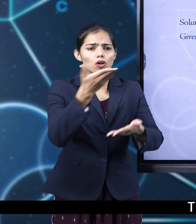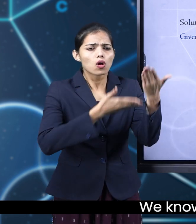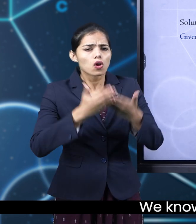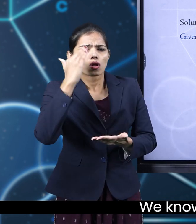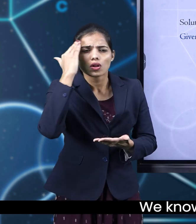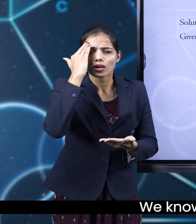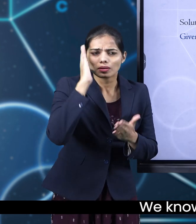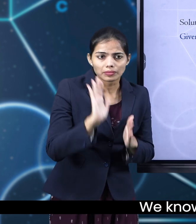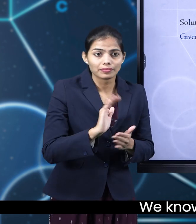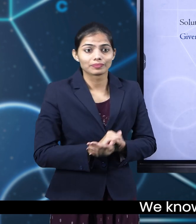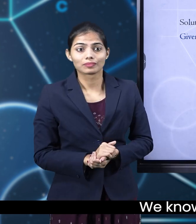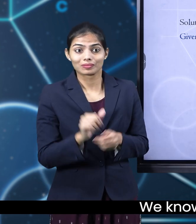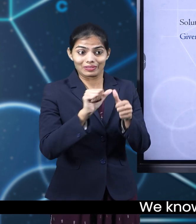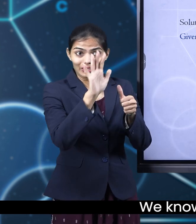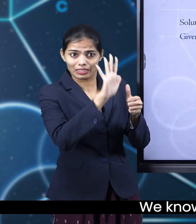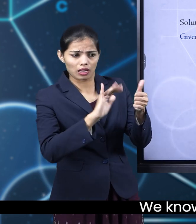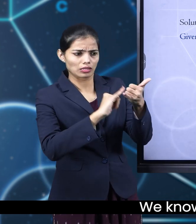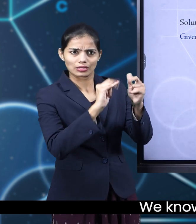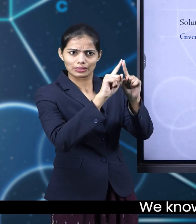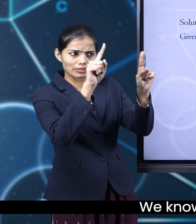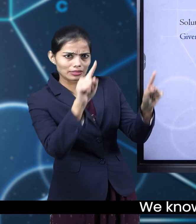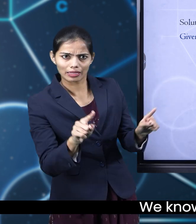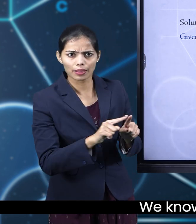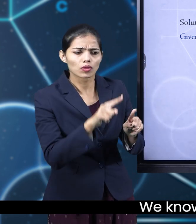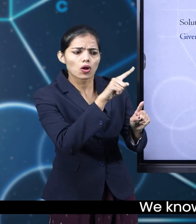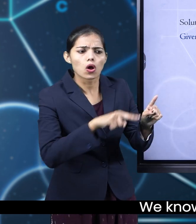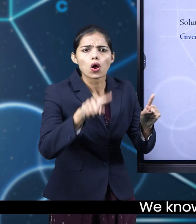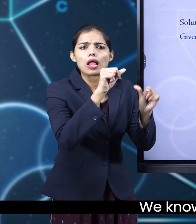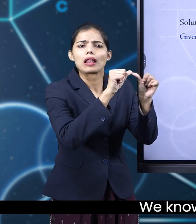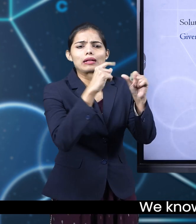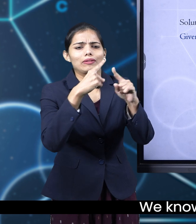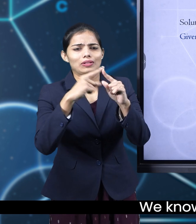We know that the area of square is equal to A into A.